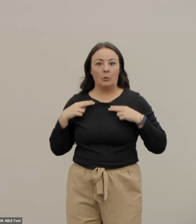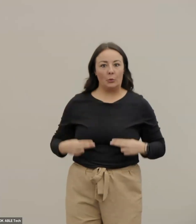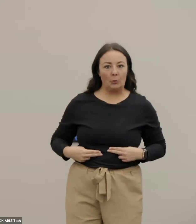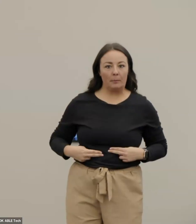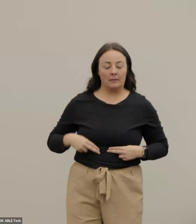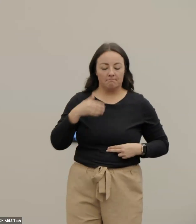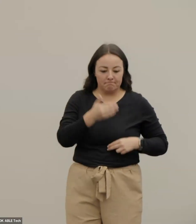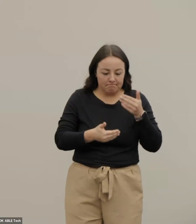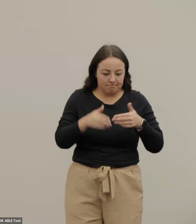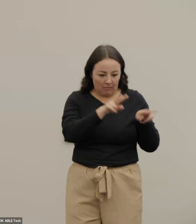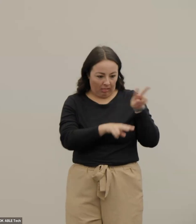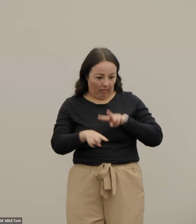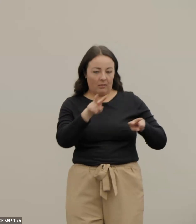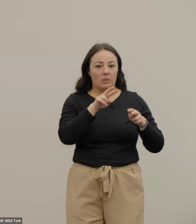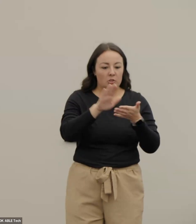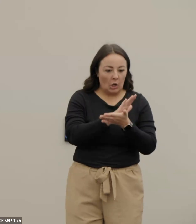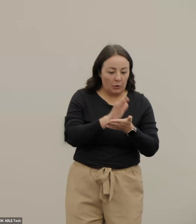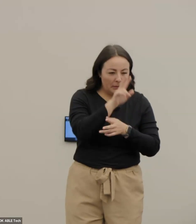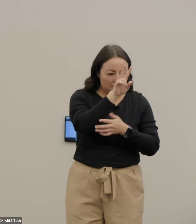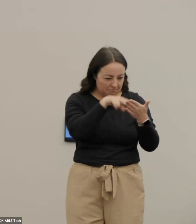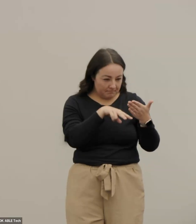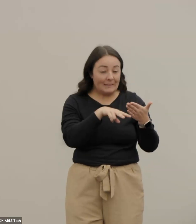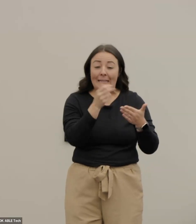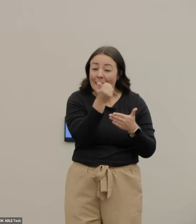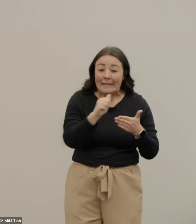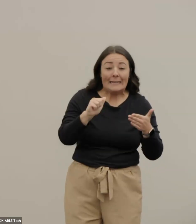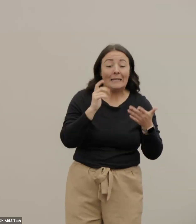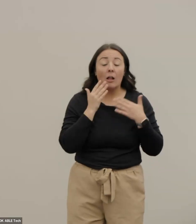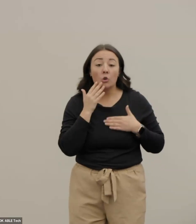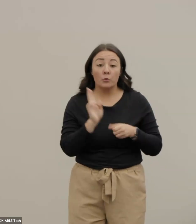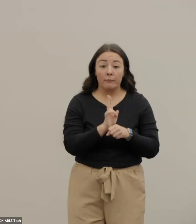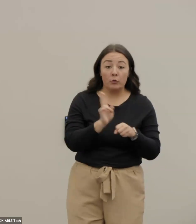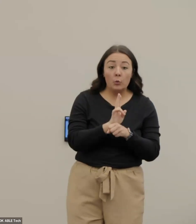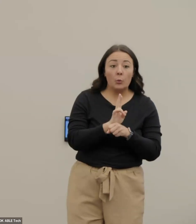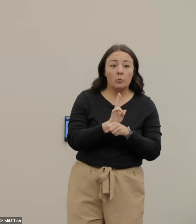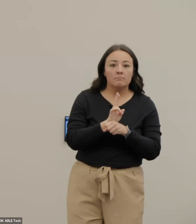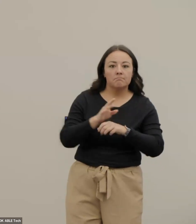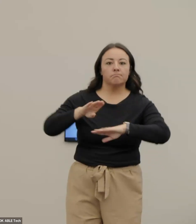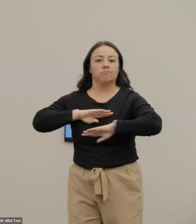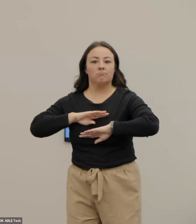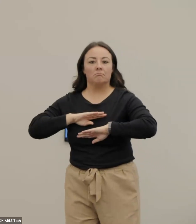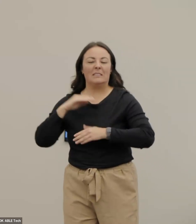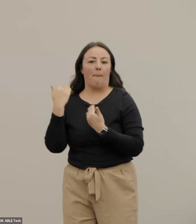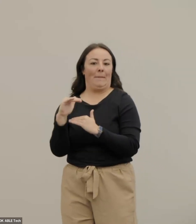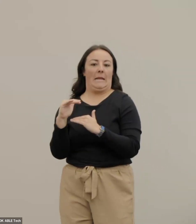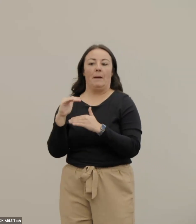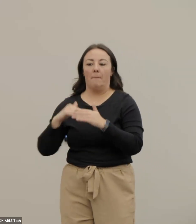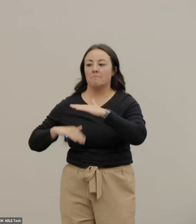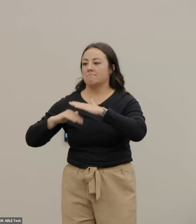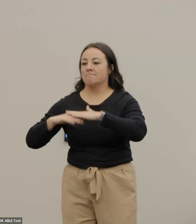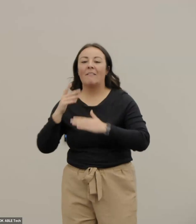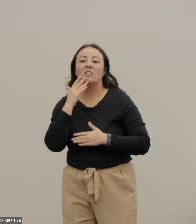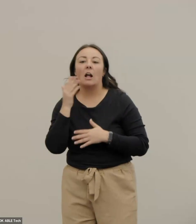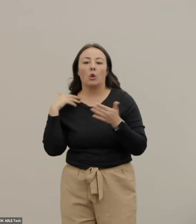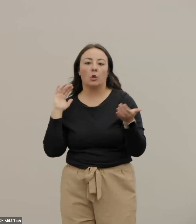the document and ensure that any colors that you've used meets minimum color contrast. The